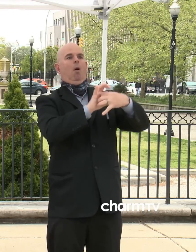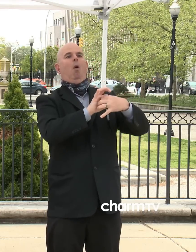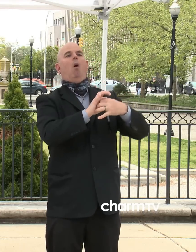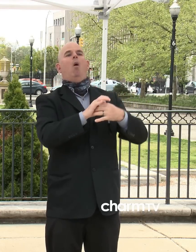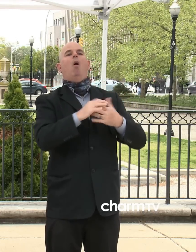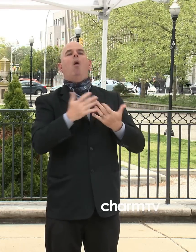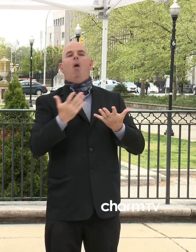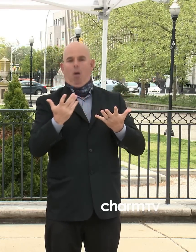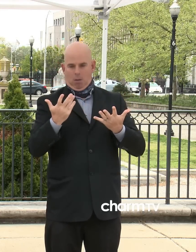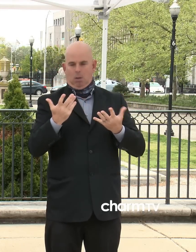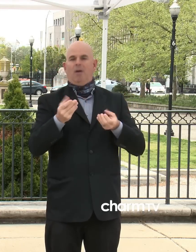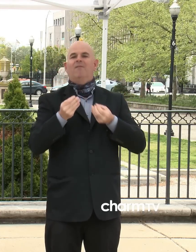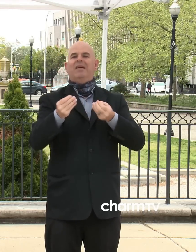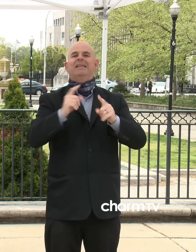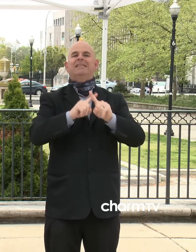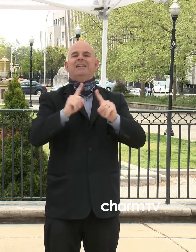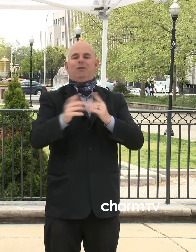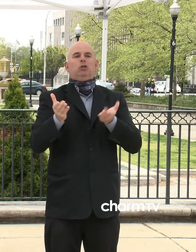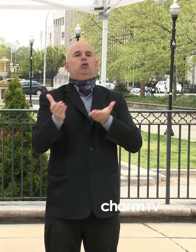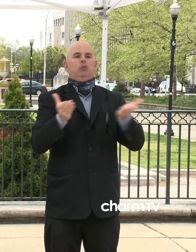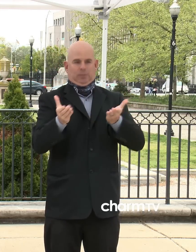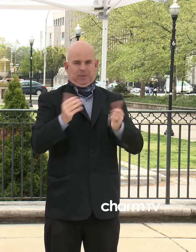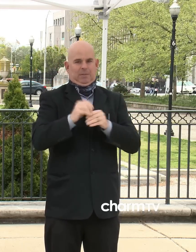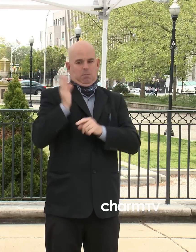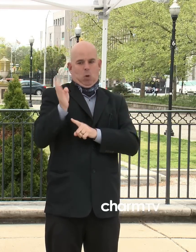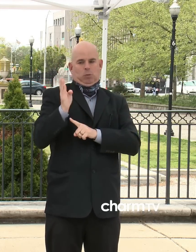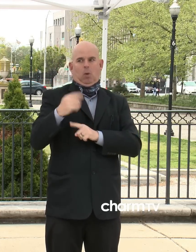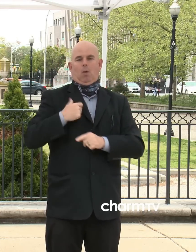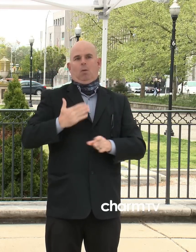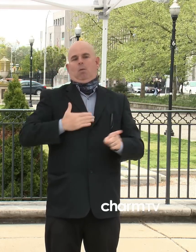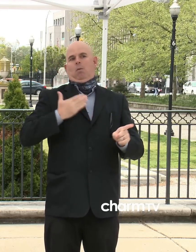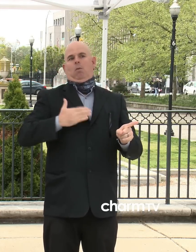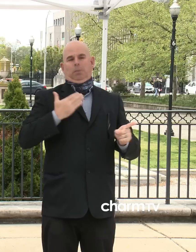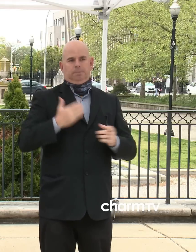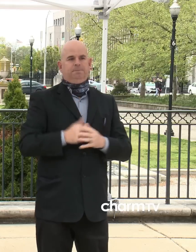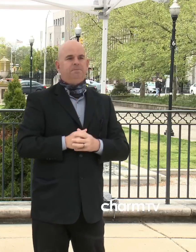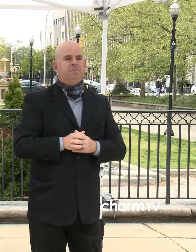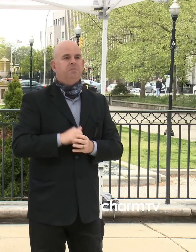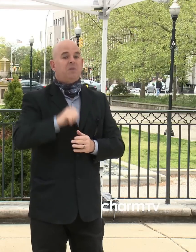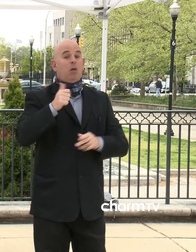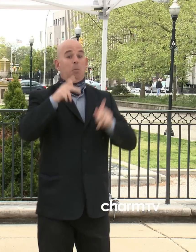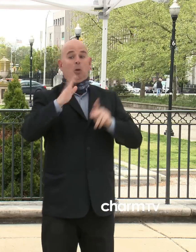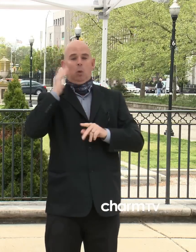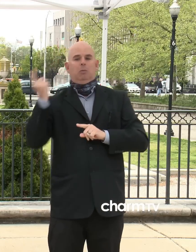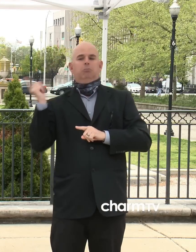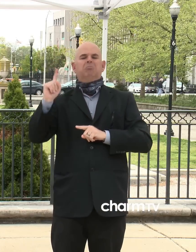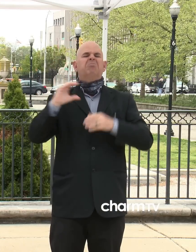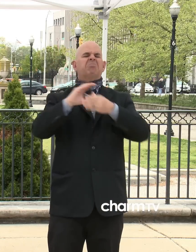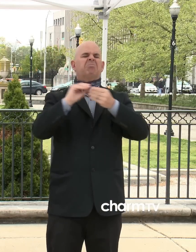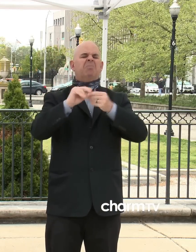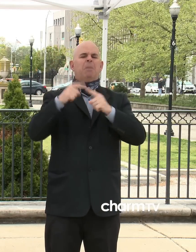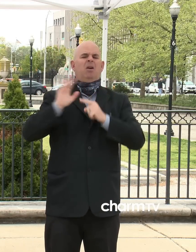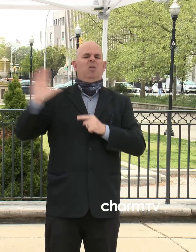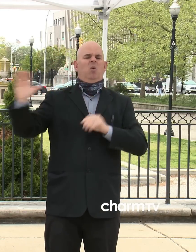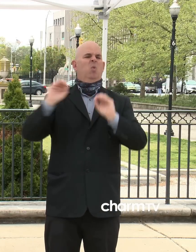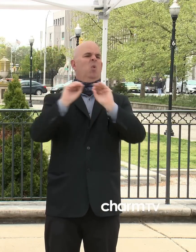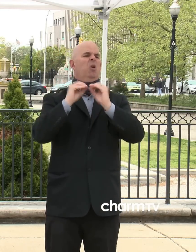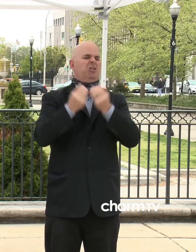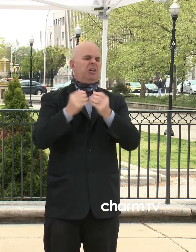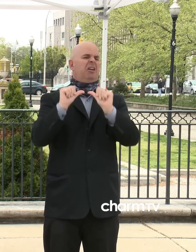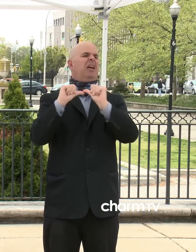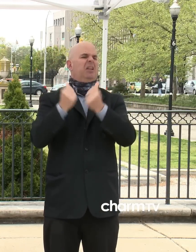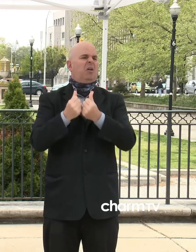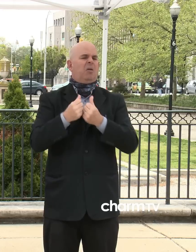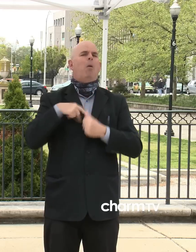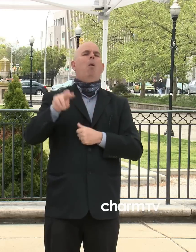Baltimore City. While my colleagues will discuss the details, the Baltimore City Health Department's Division of Aging remains committed to serving the needs of